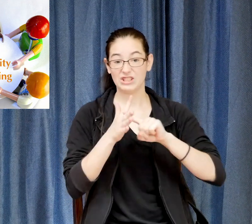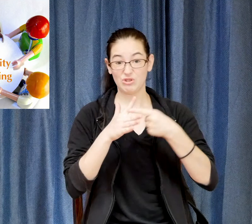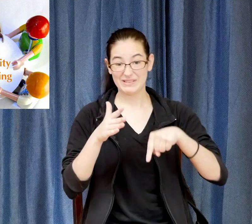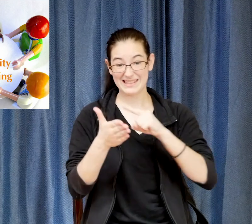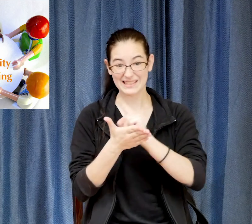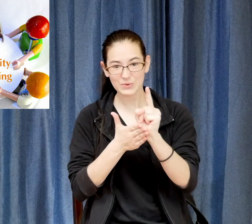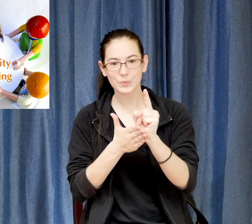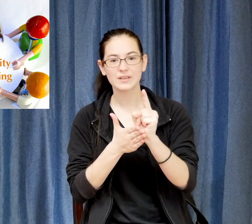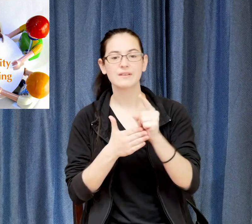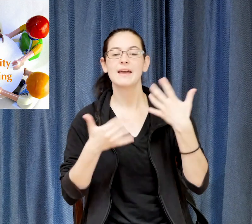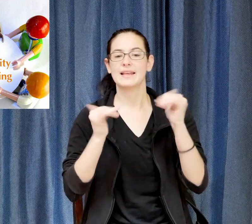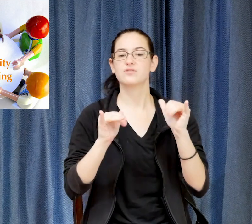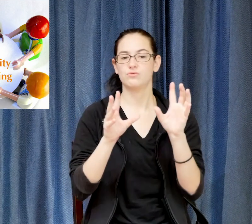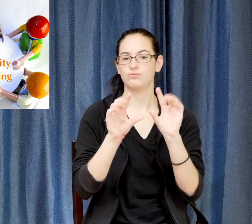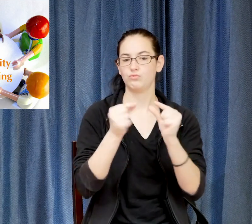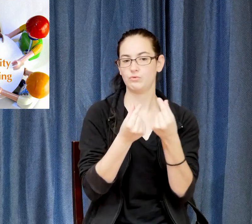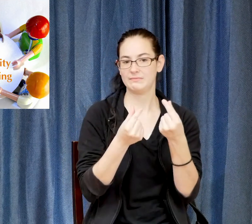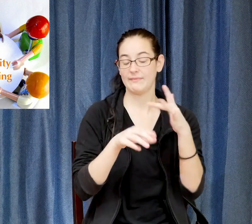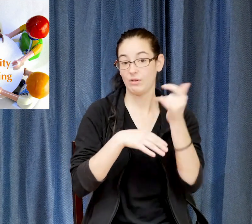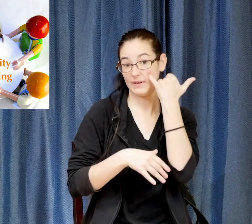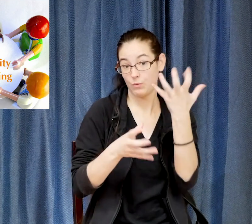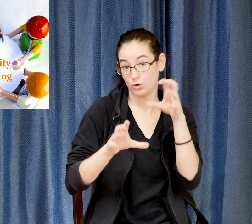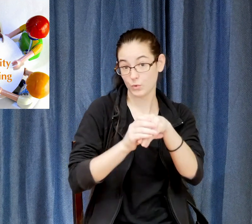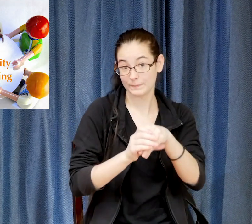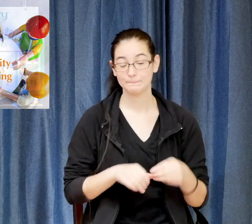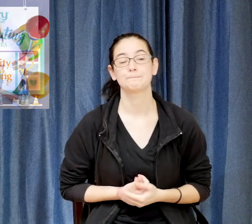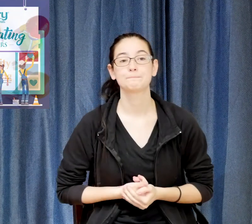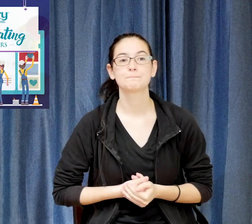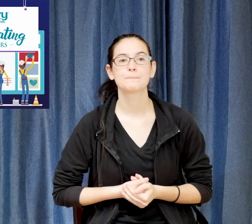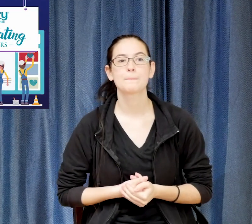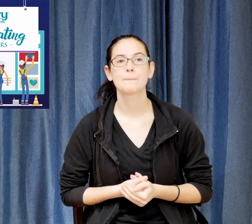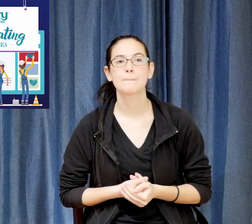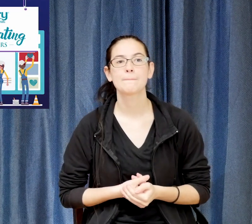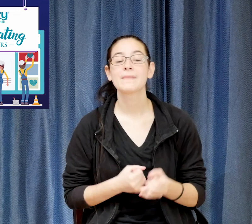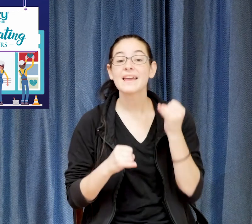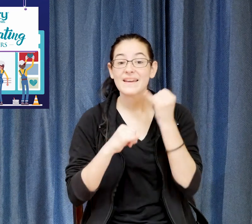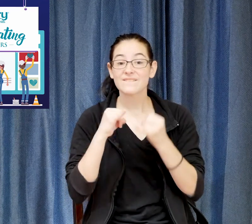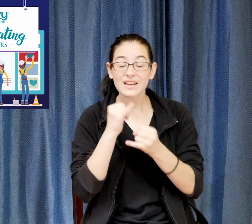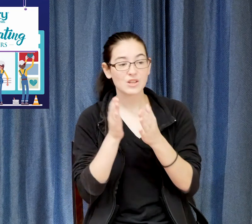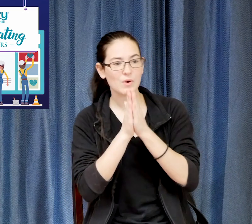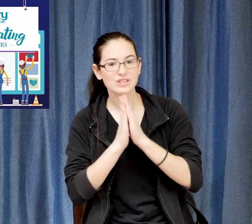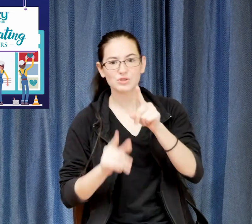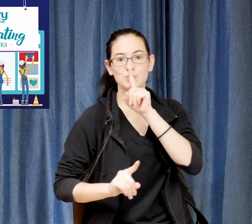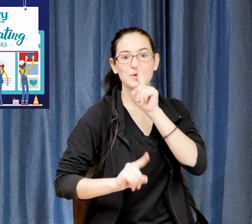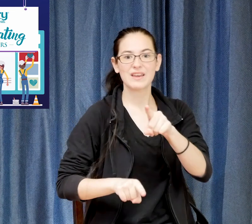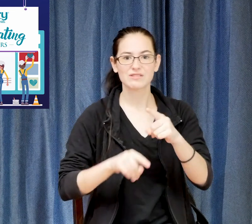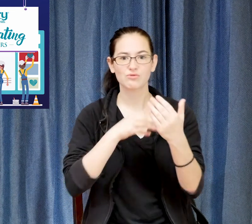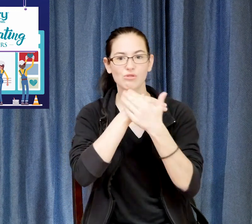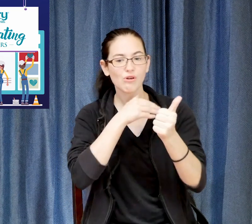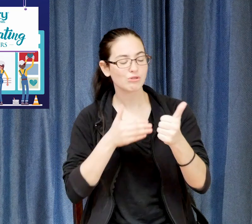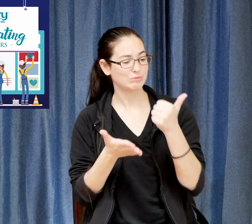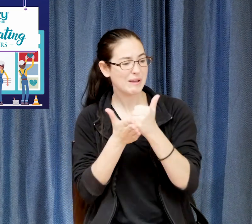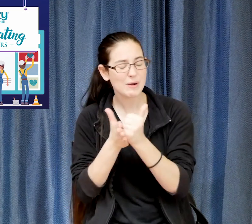there are still groups available to join. And finally, we are asking you to answer the call to help us